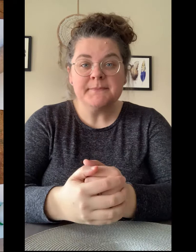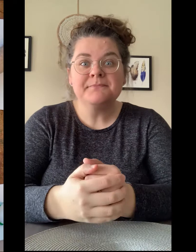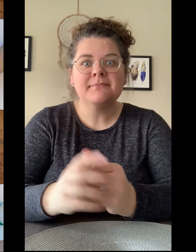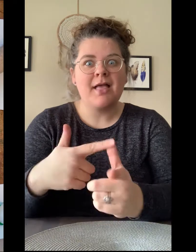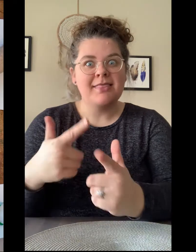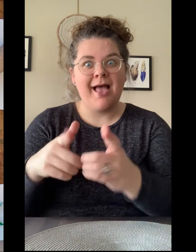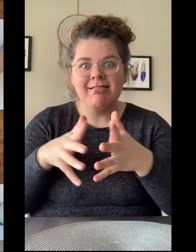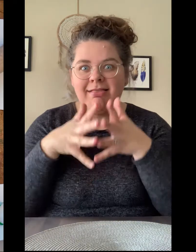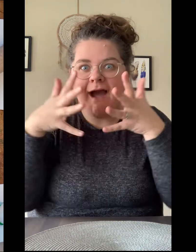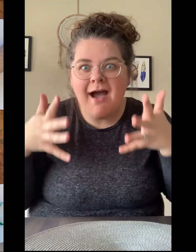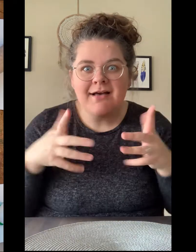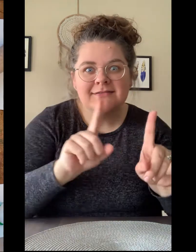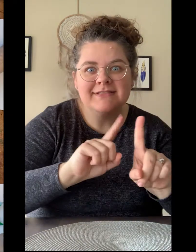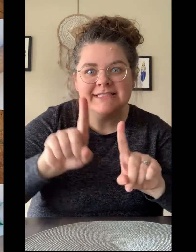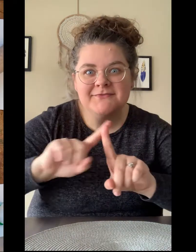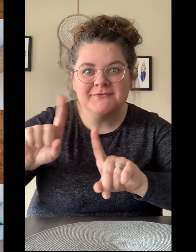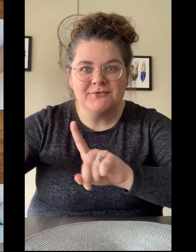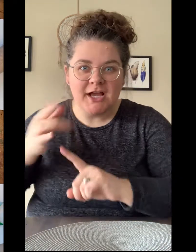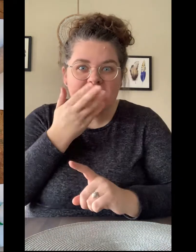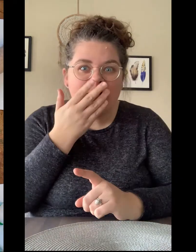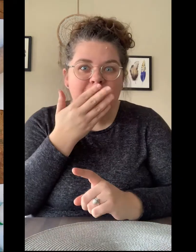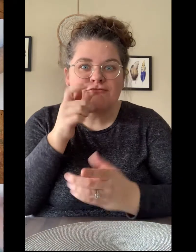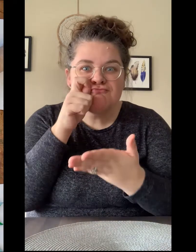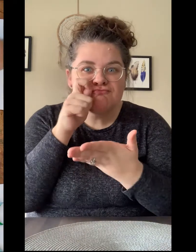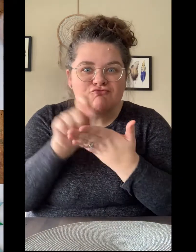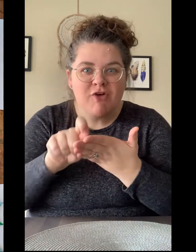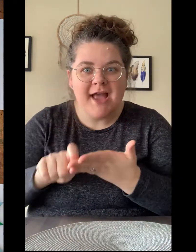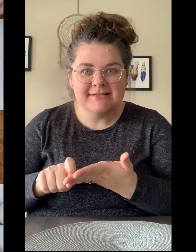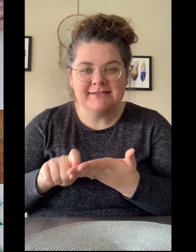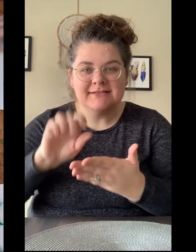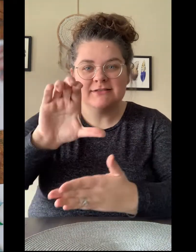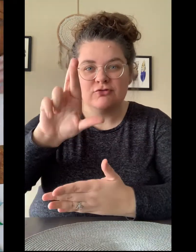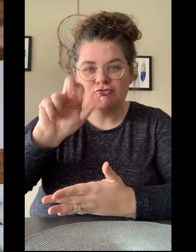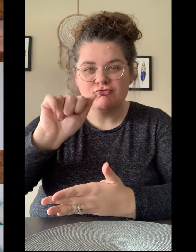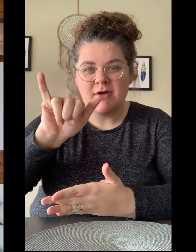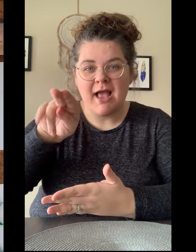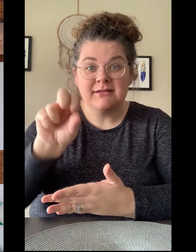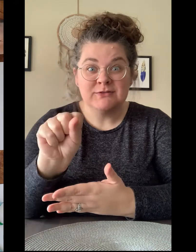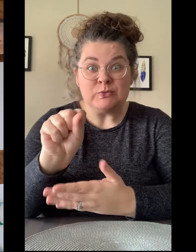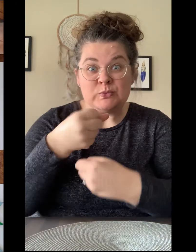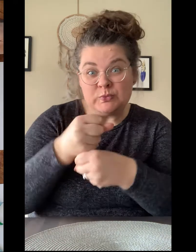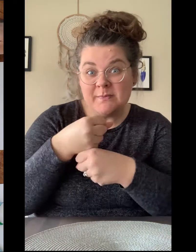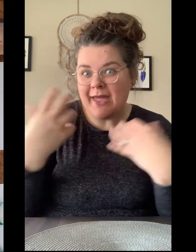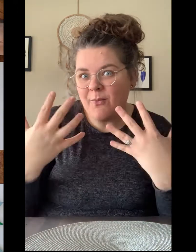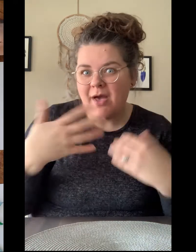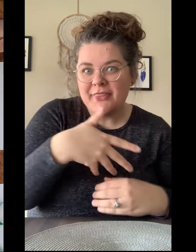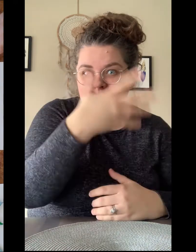And then lots of different color crayons to get it nice and colorful to make that rainbow fish.